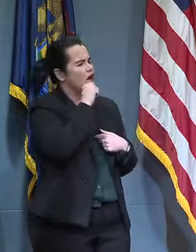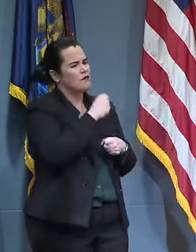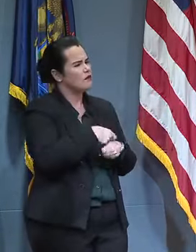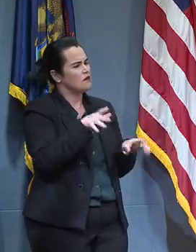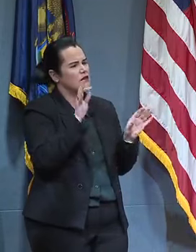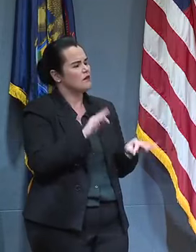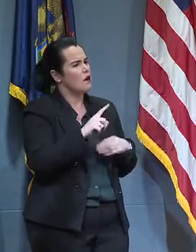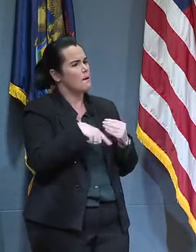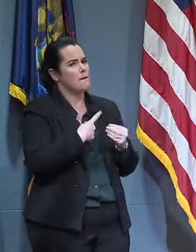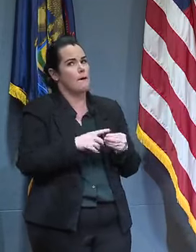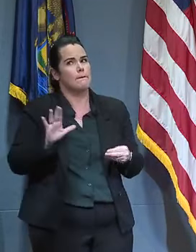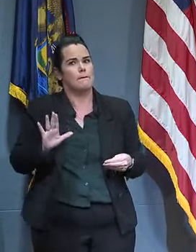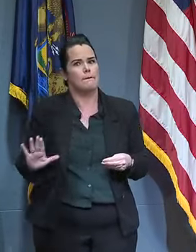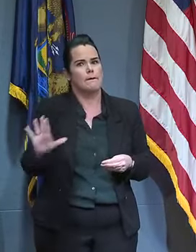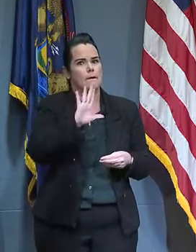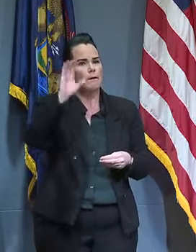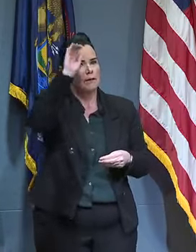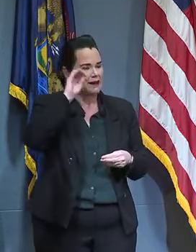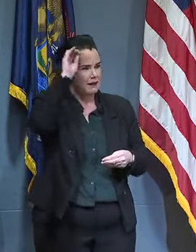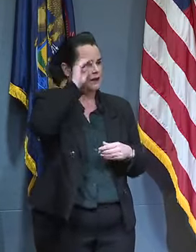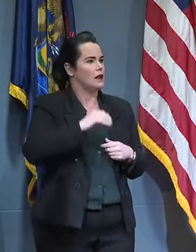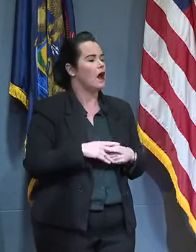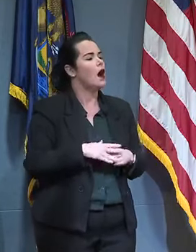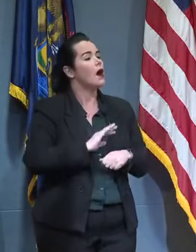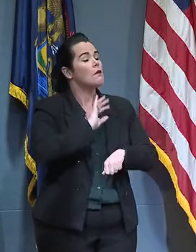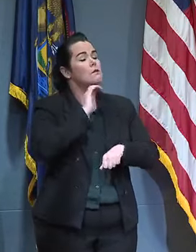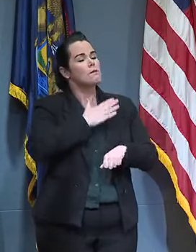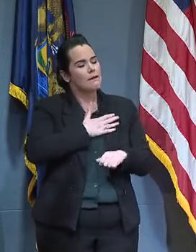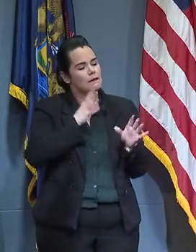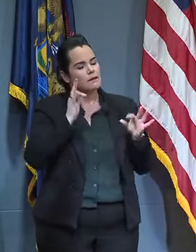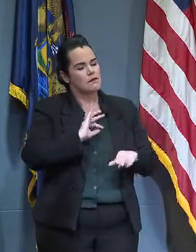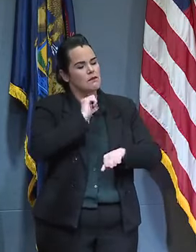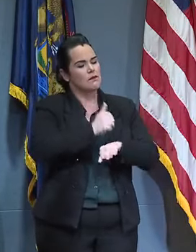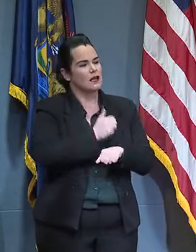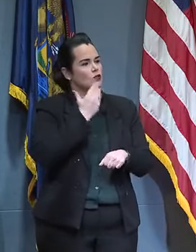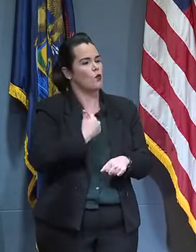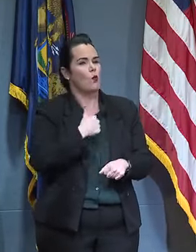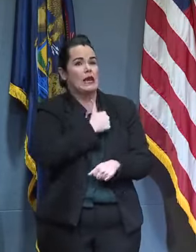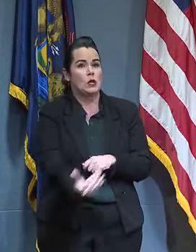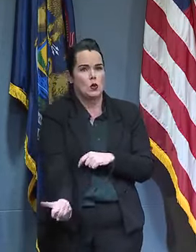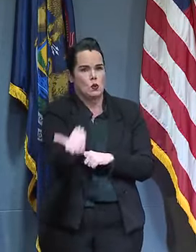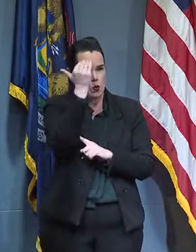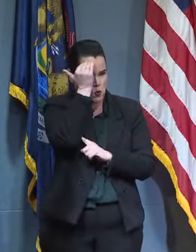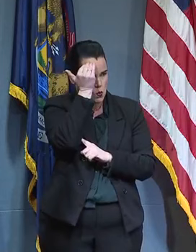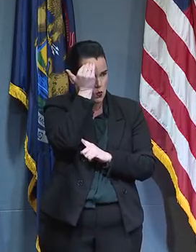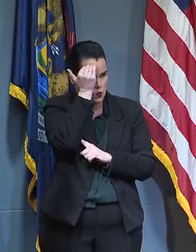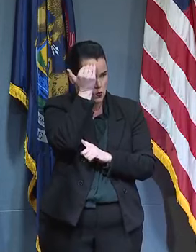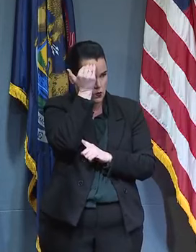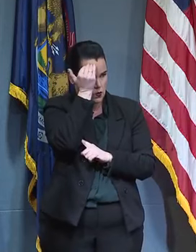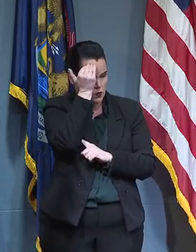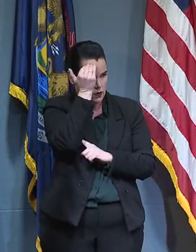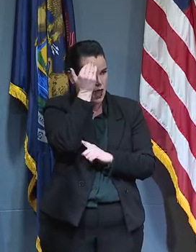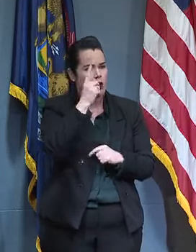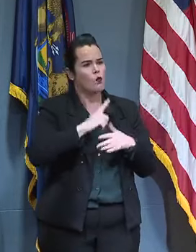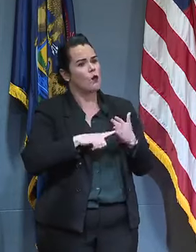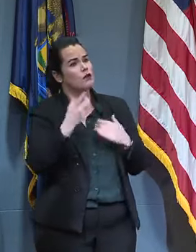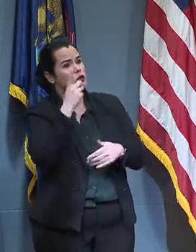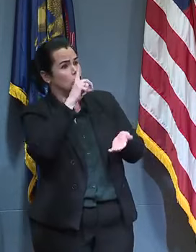on polling. I'm making decisions based on what we know to be the right thing to do and what Dr. Janae Caldoun advises